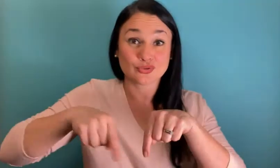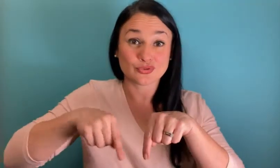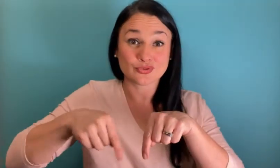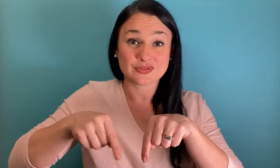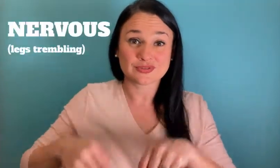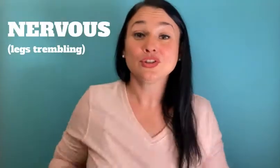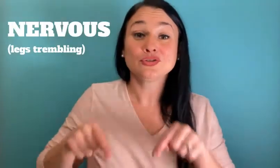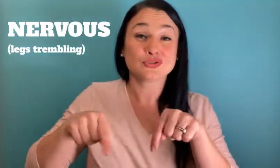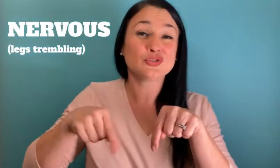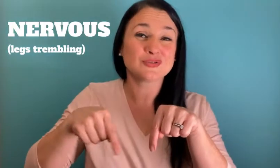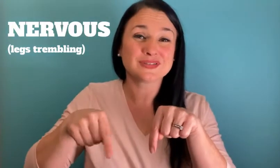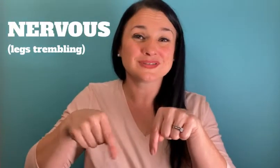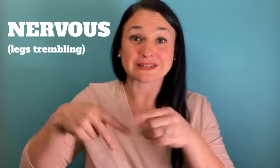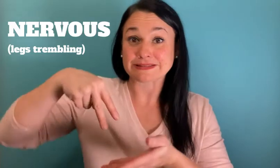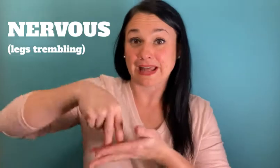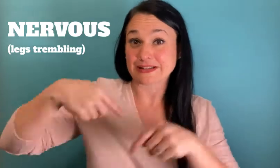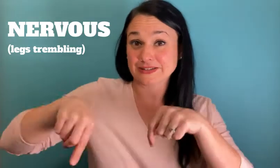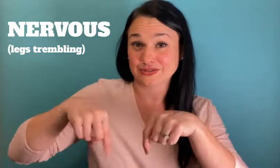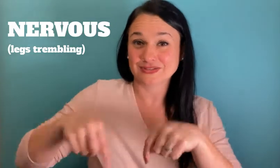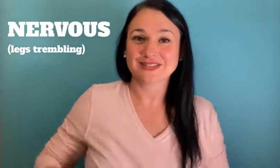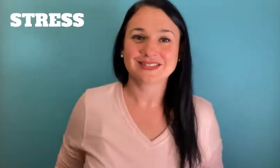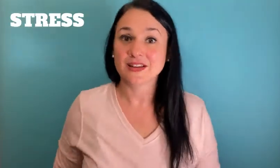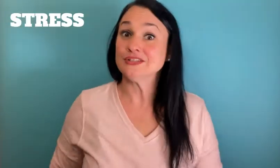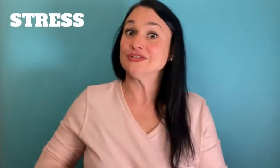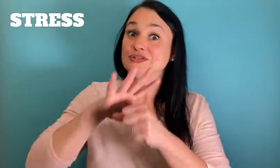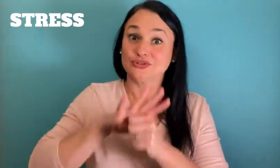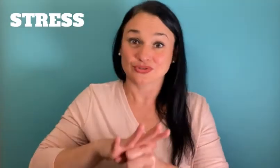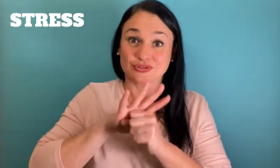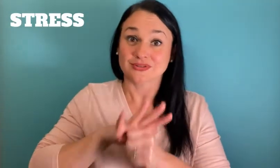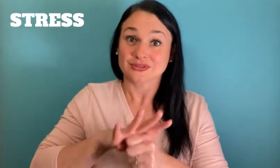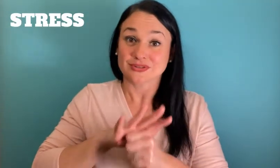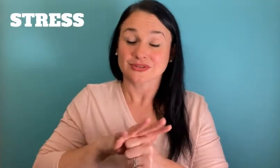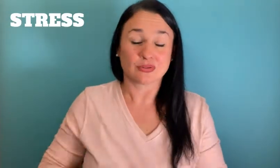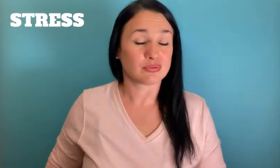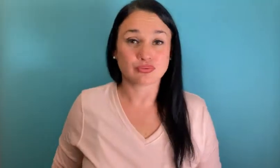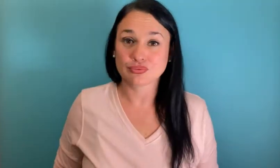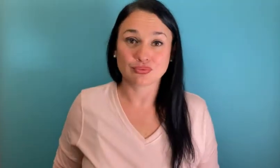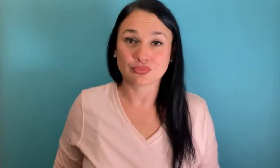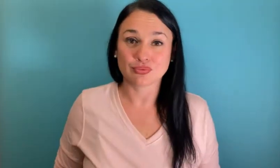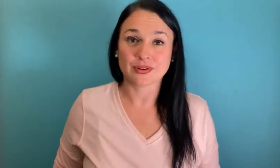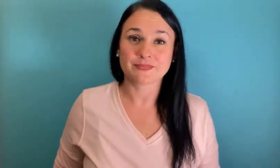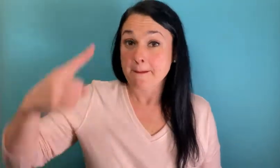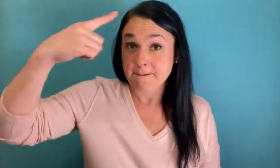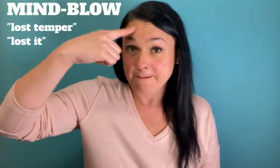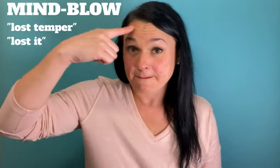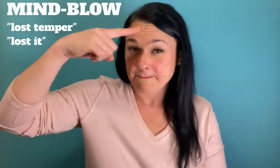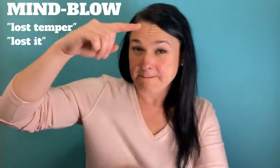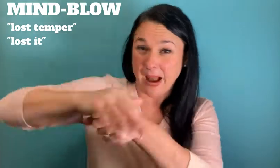You could use two fingers, your legs are trembling, standing and nervous. Stress. Whew.